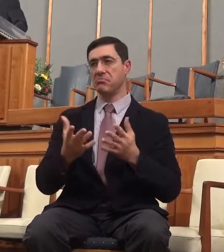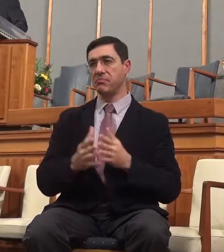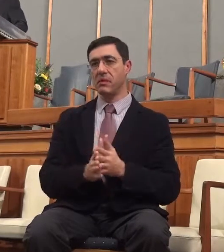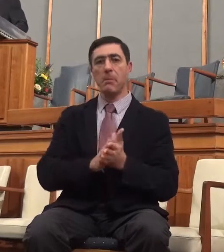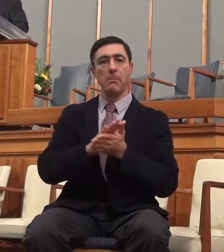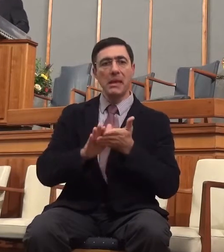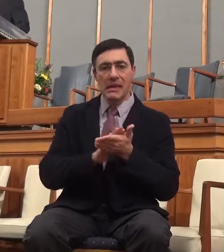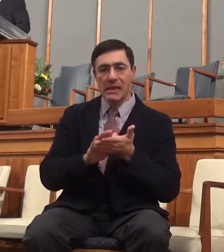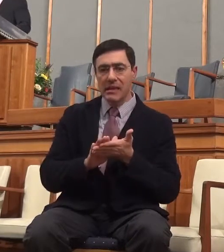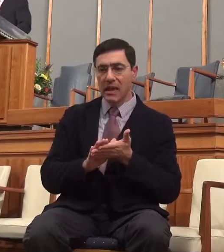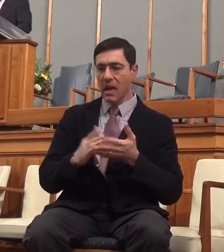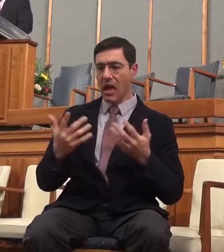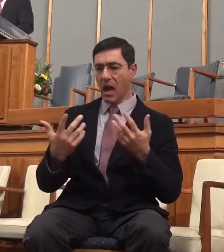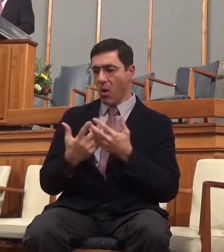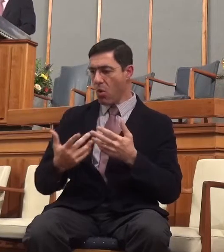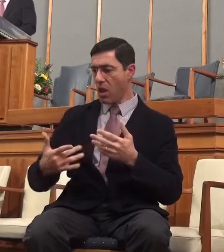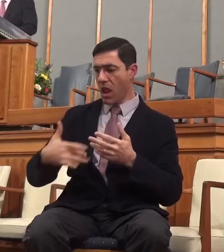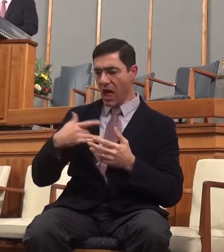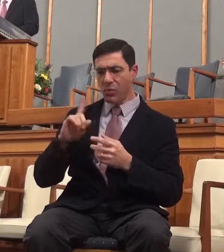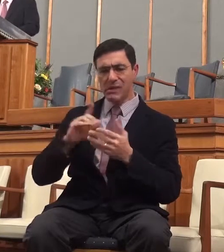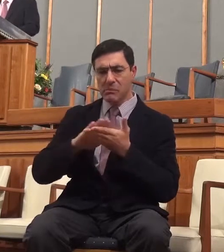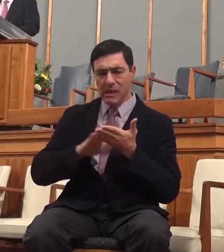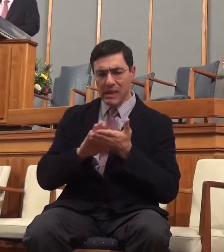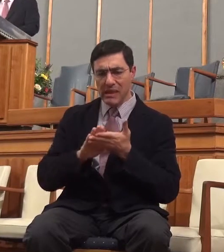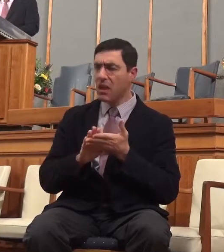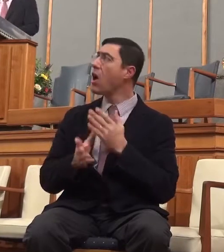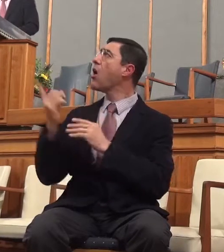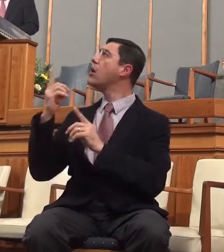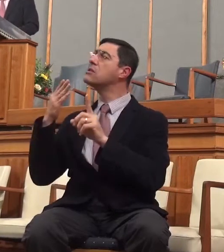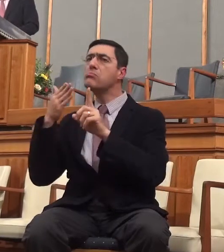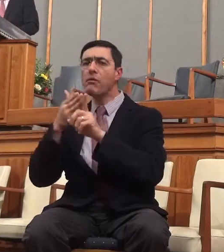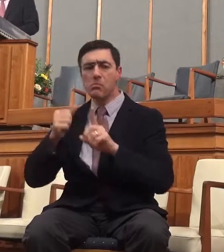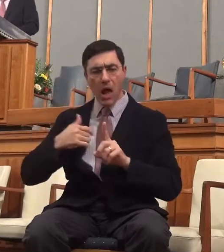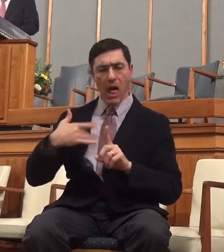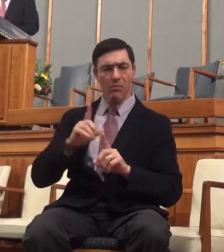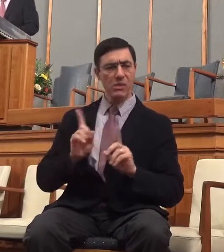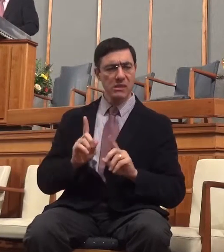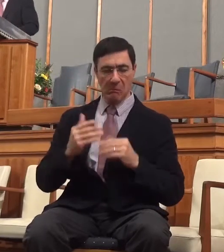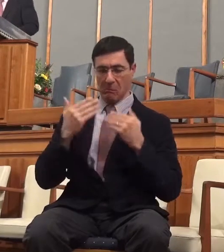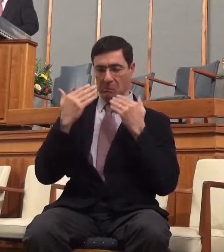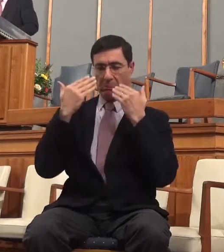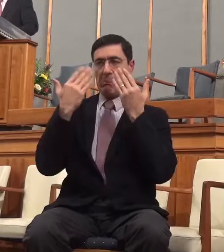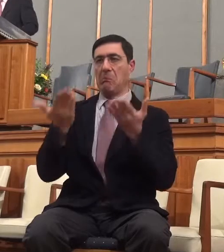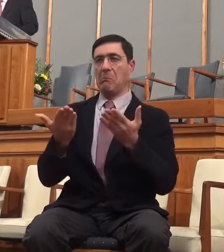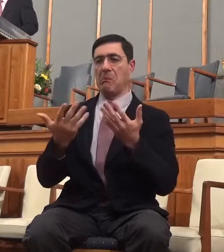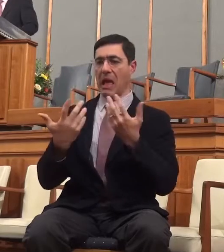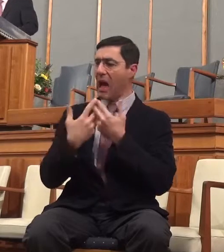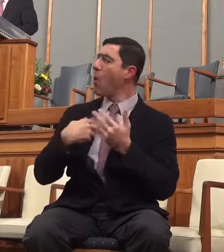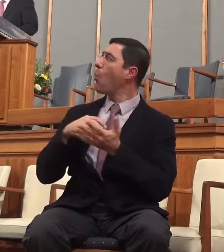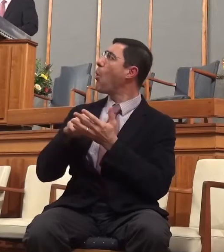and purpose of life and what God requires of you and how you may be reconciled with him and walk with him and know